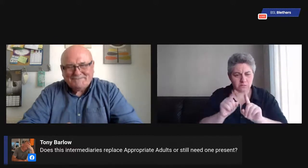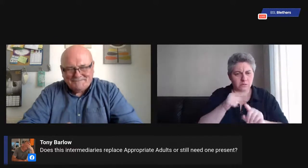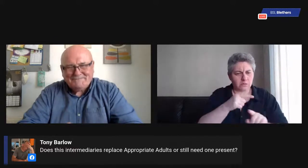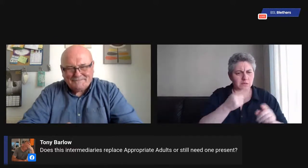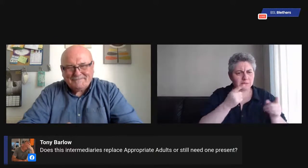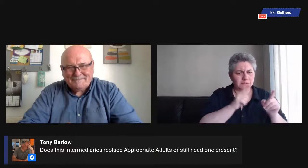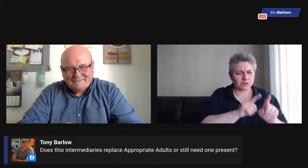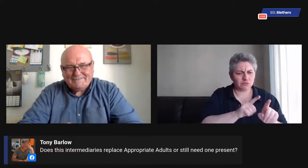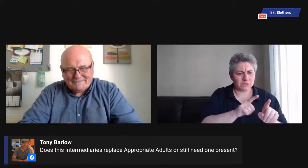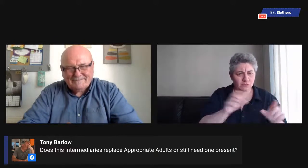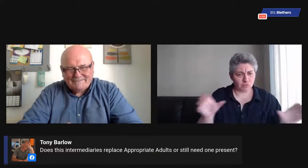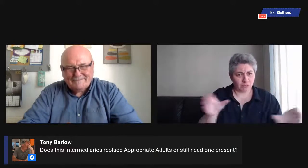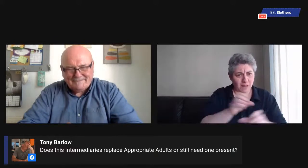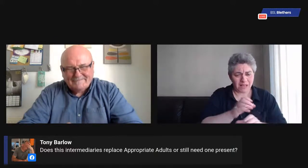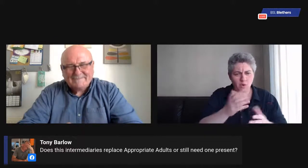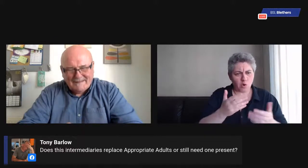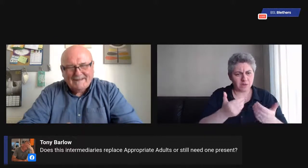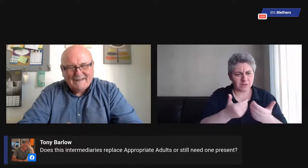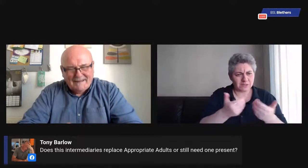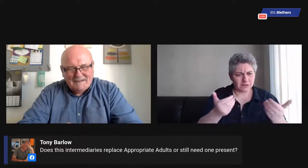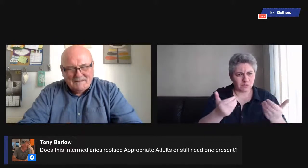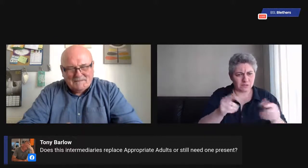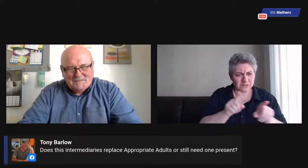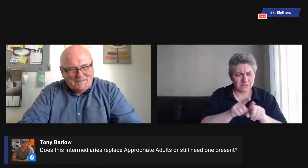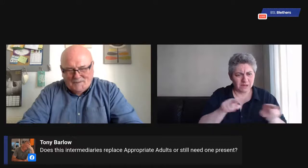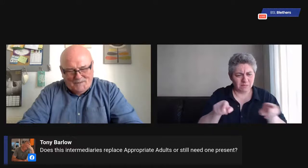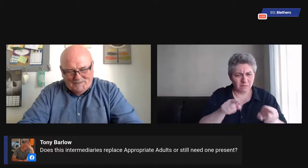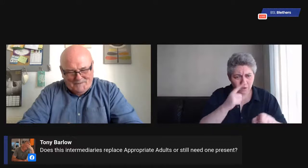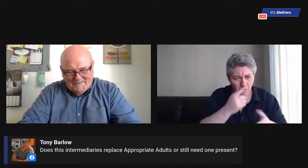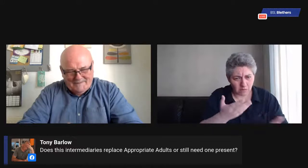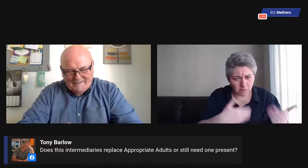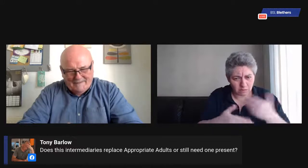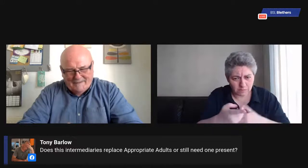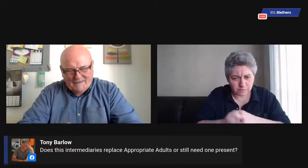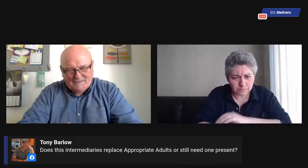intermediaries replace